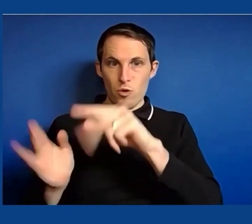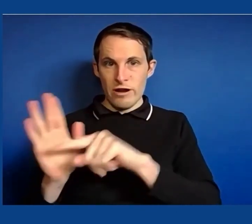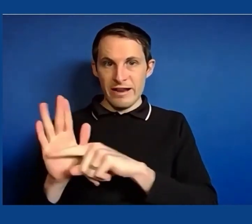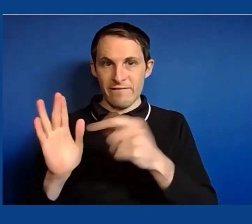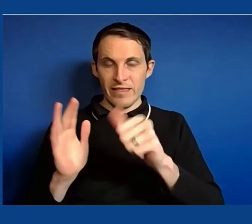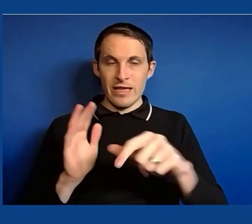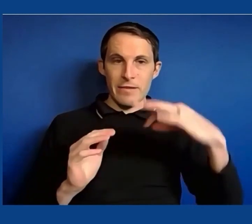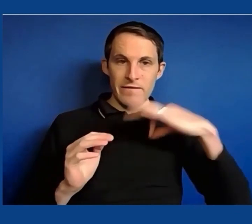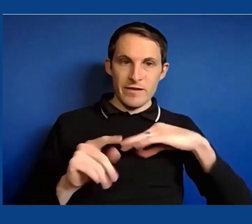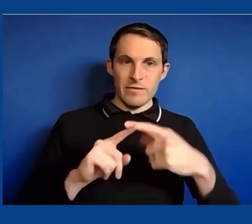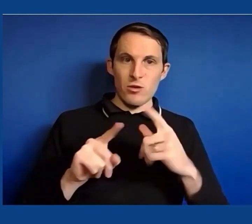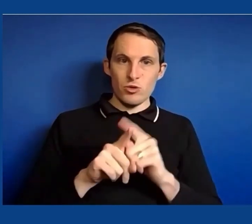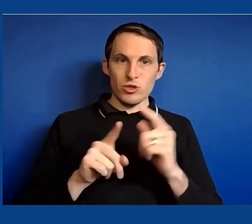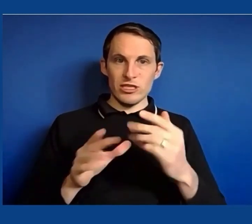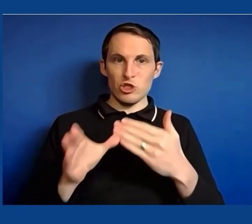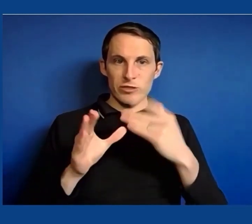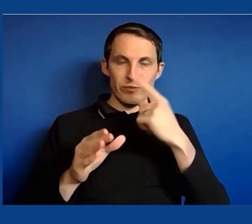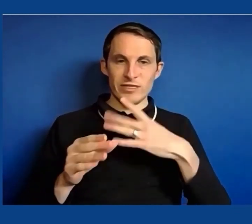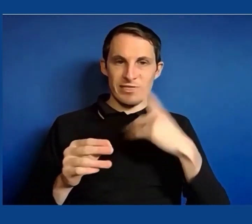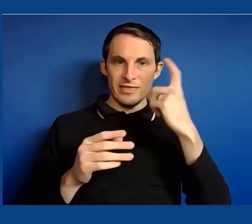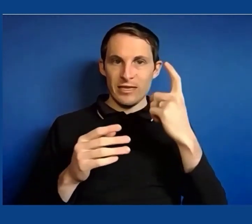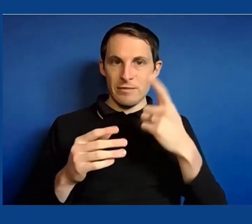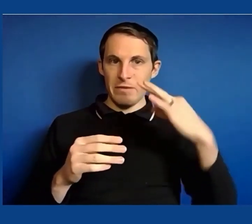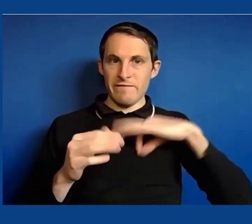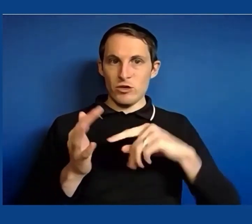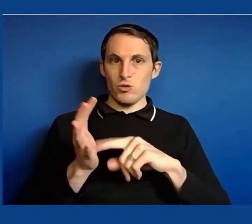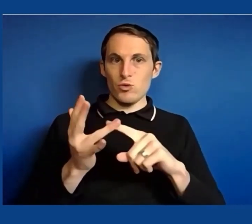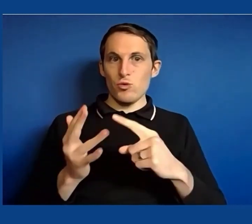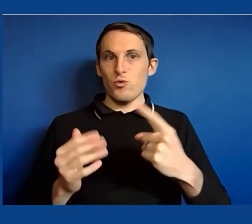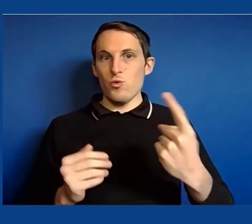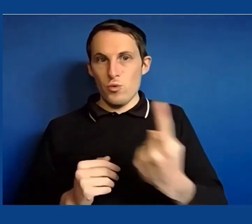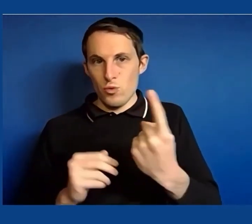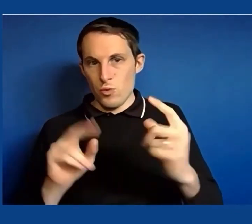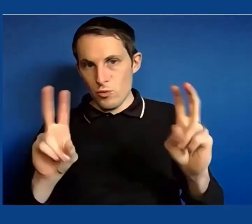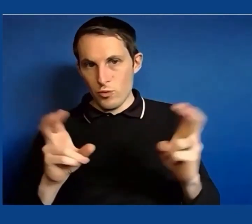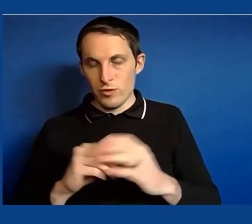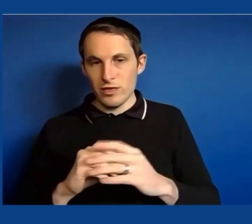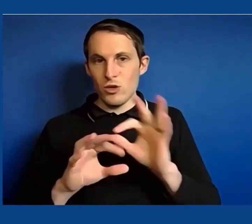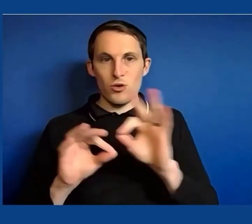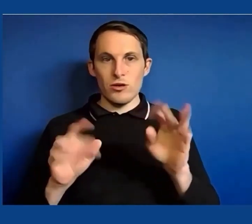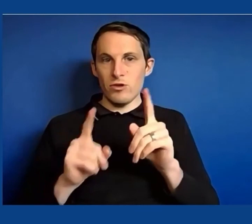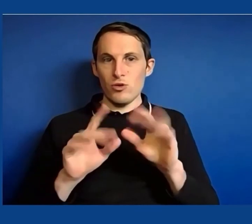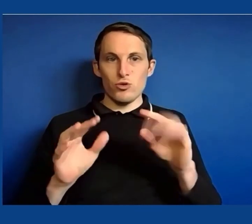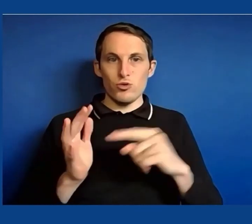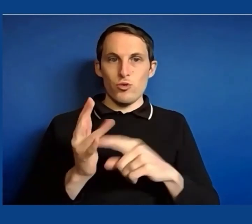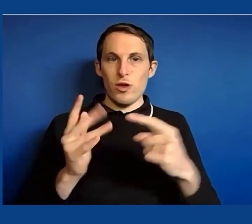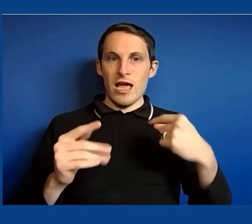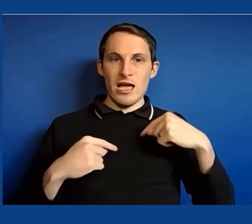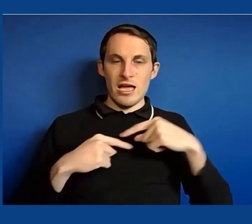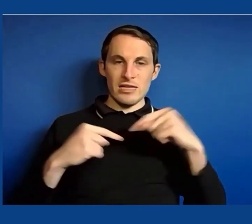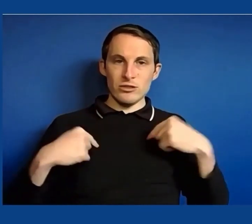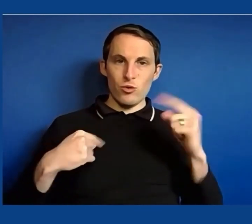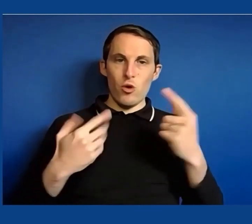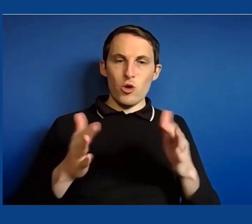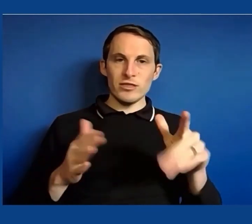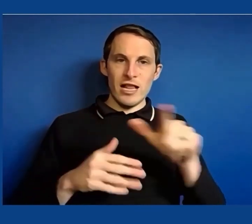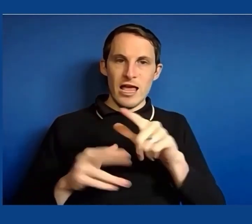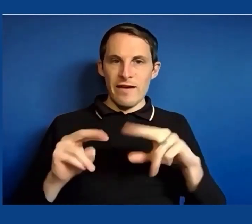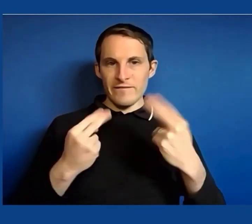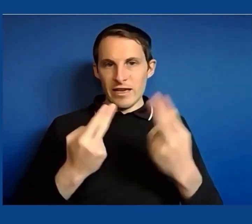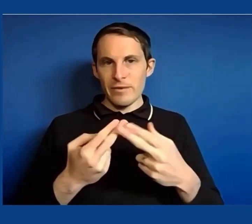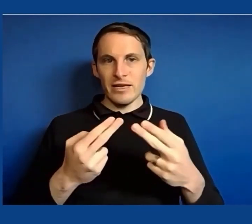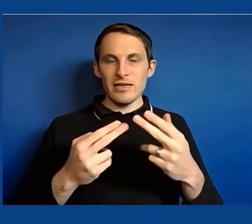Indigenous people whether the benefit to whom. And it's not to us who lost lands, family, languages, cultures at the